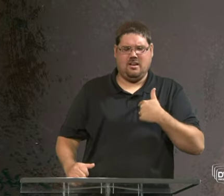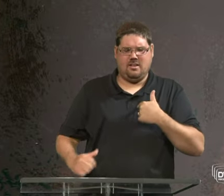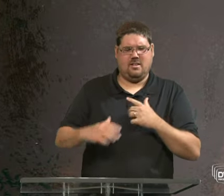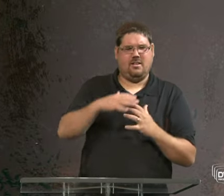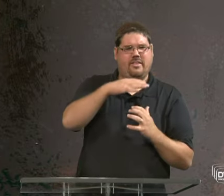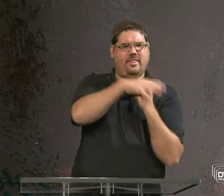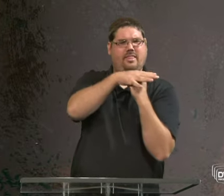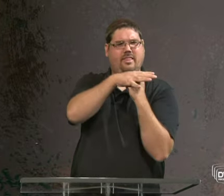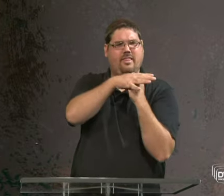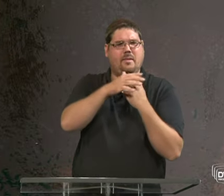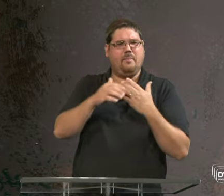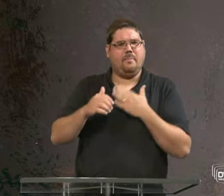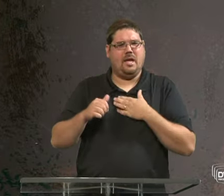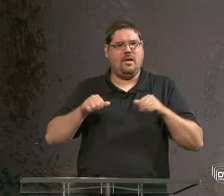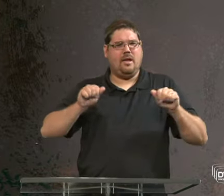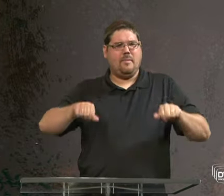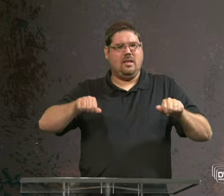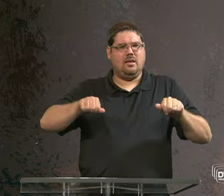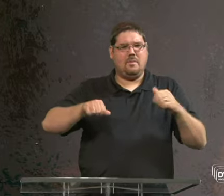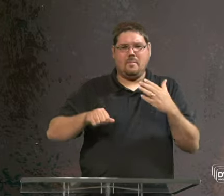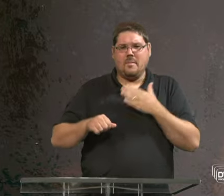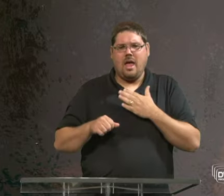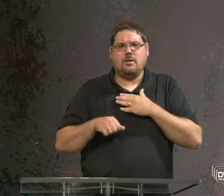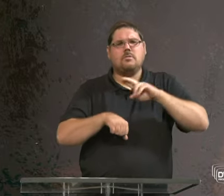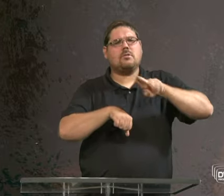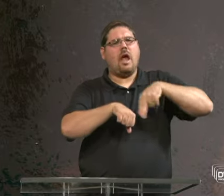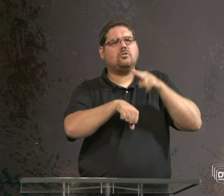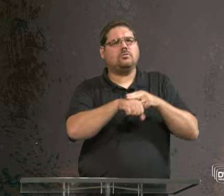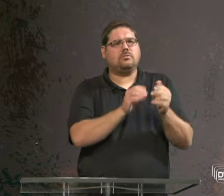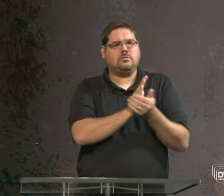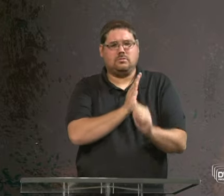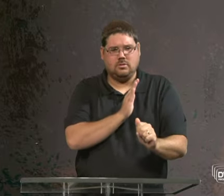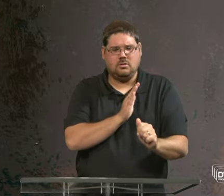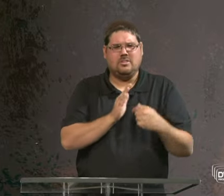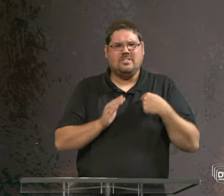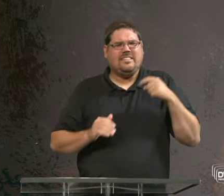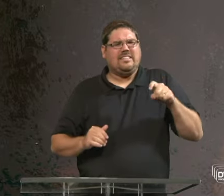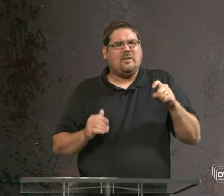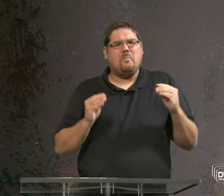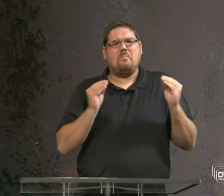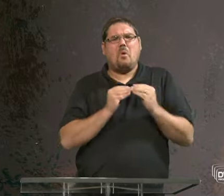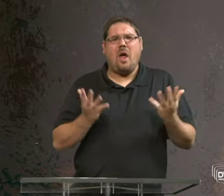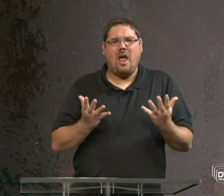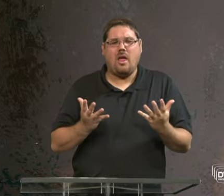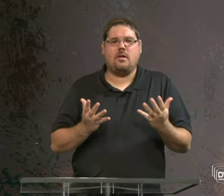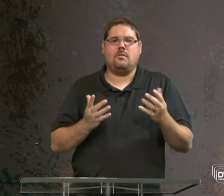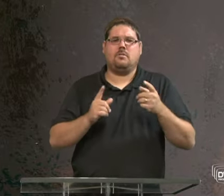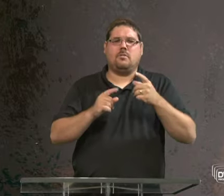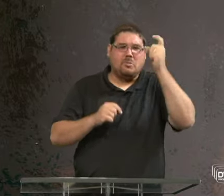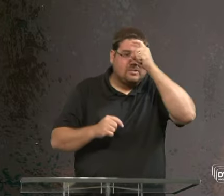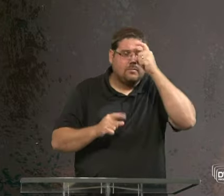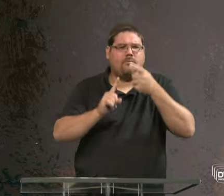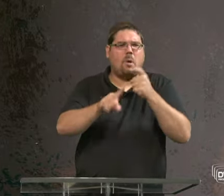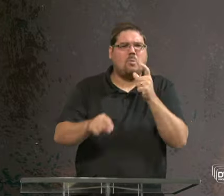well. What about in your life? Is it possible that sometimes we can feel maxed out with